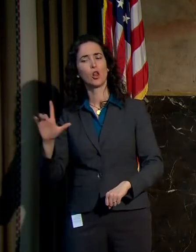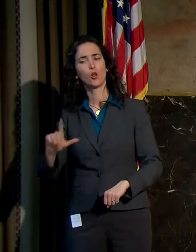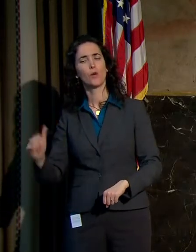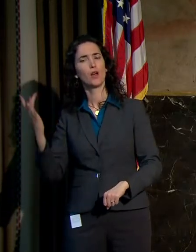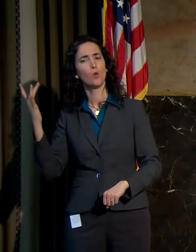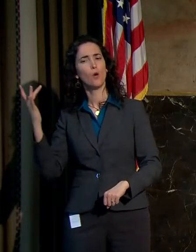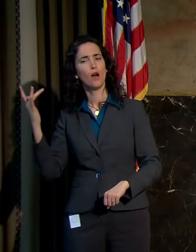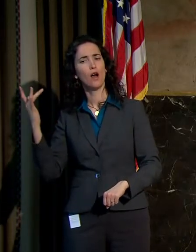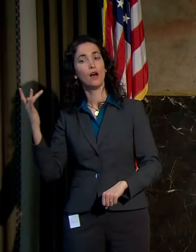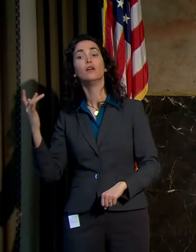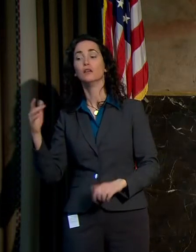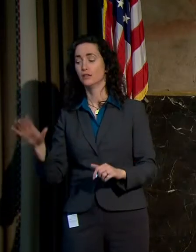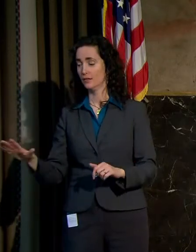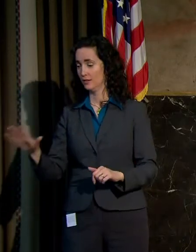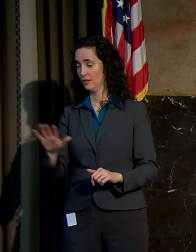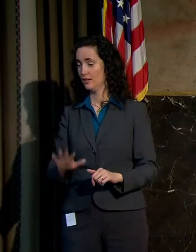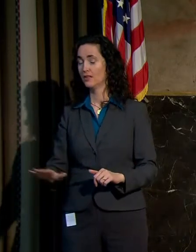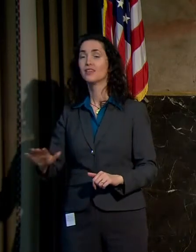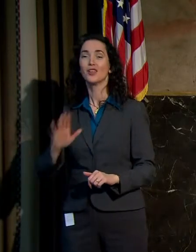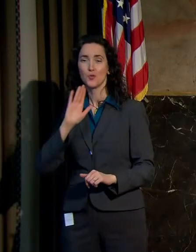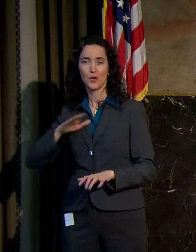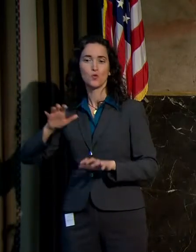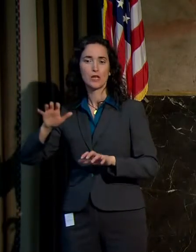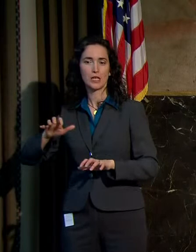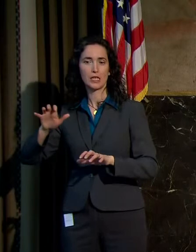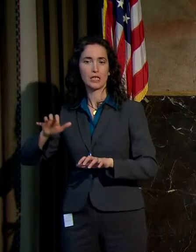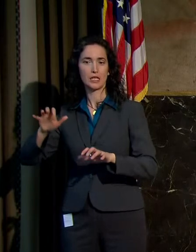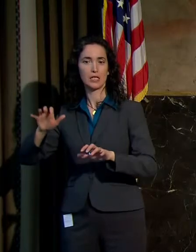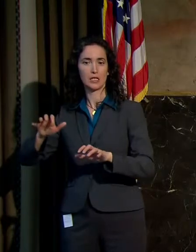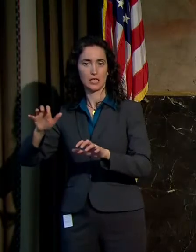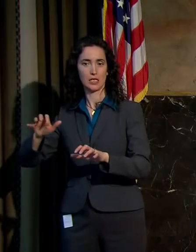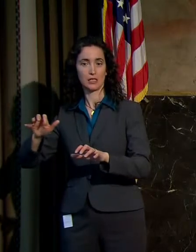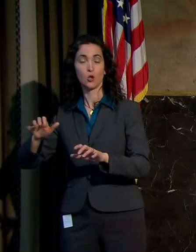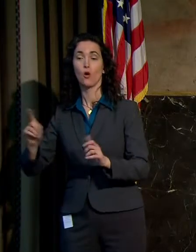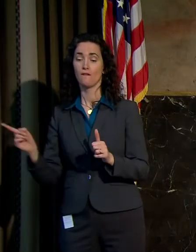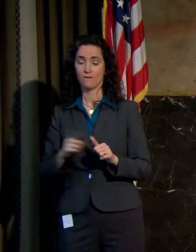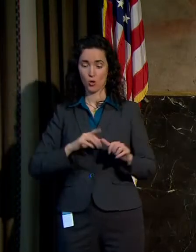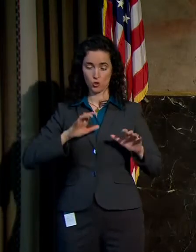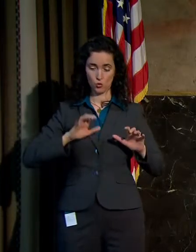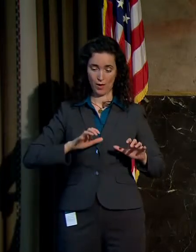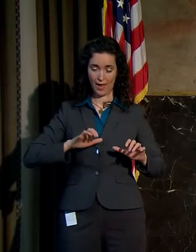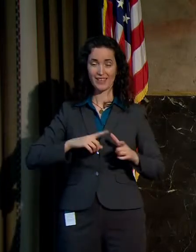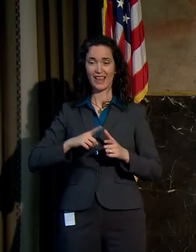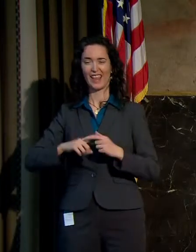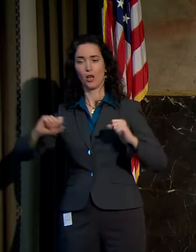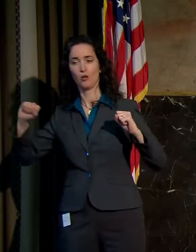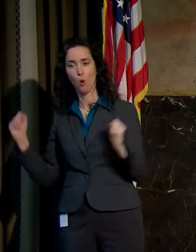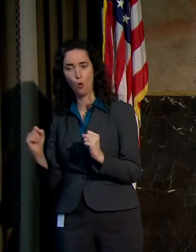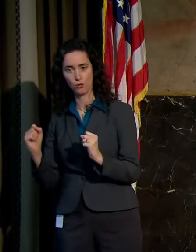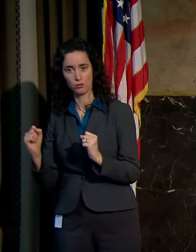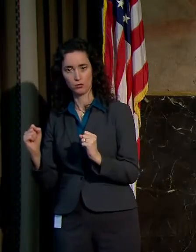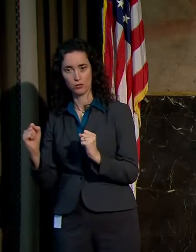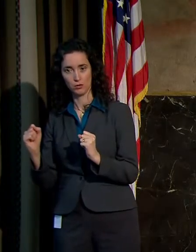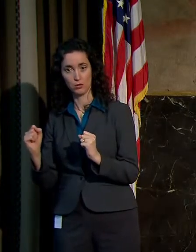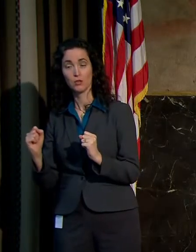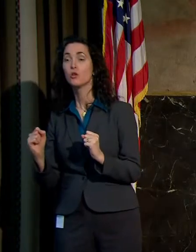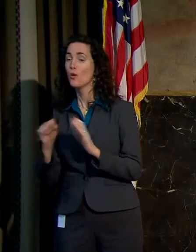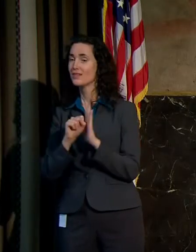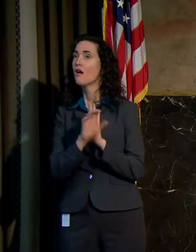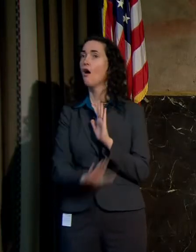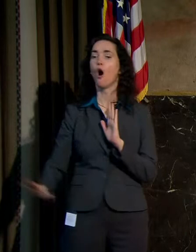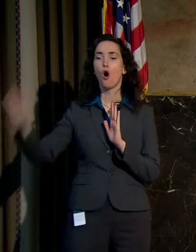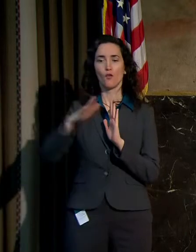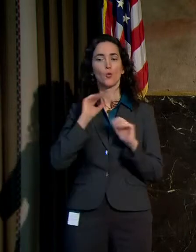the advisory is that's where we're going to have precipitation in advance of the cold weather. So there's cold weather all over the state